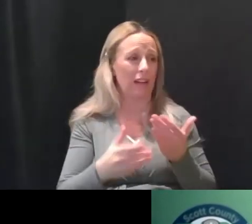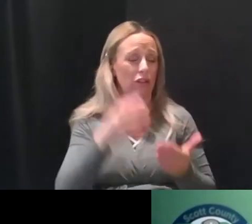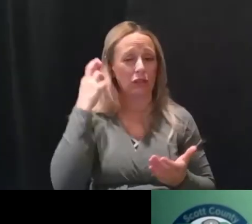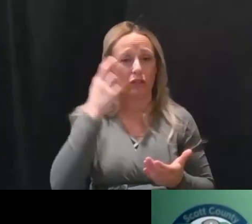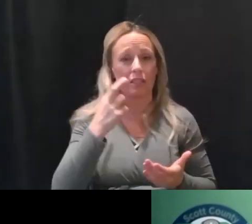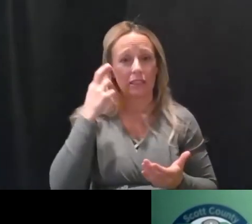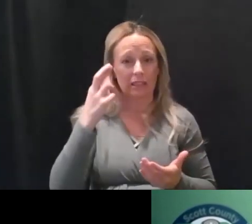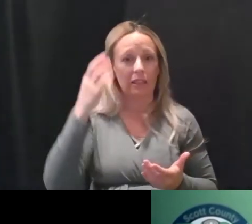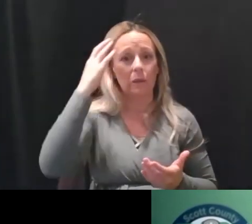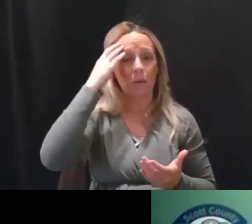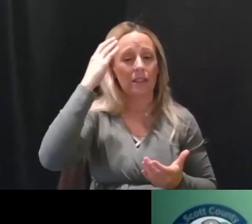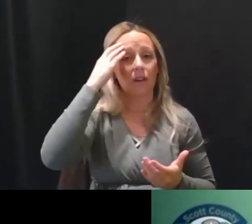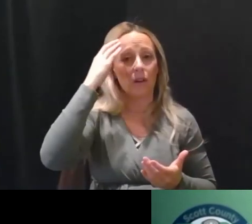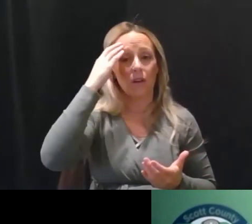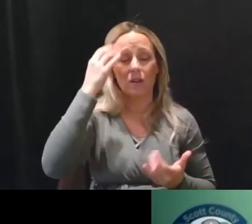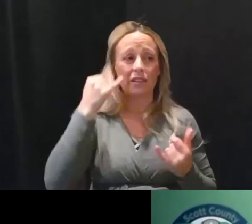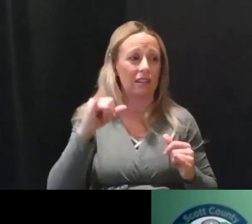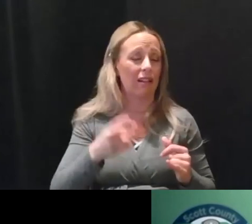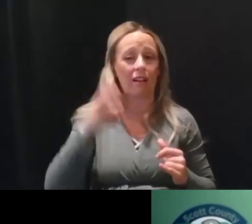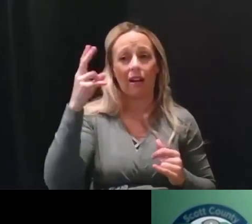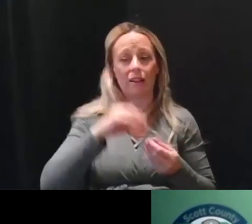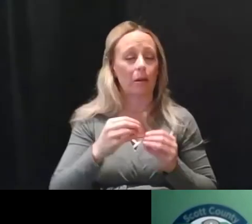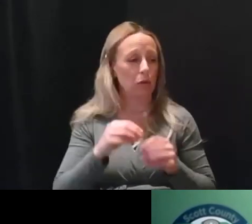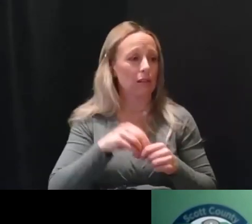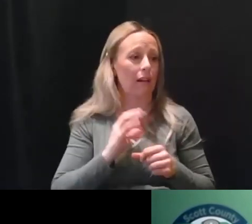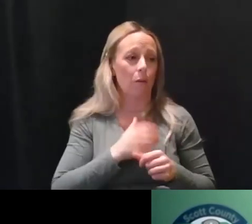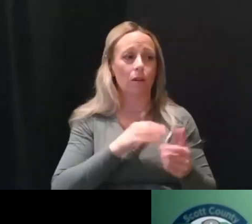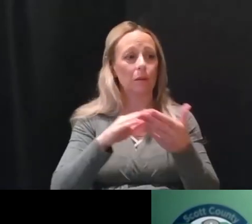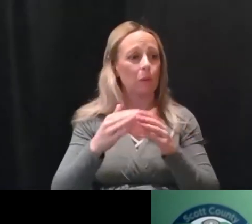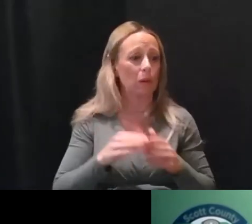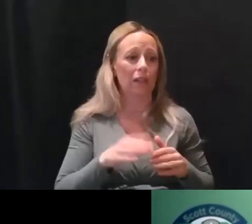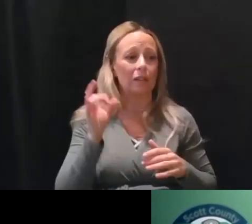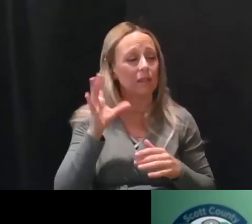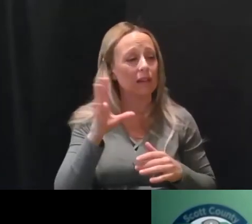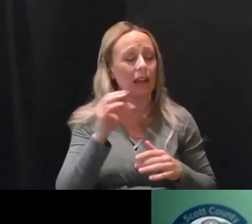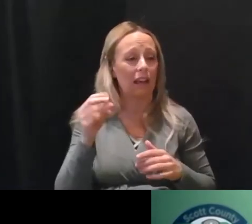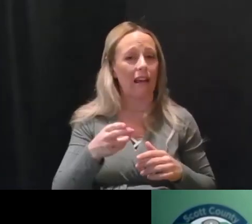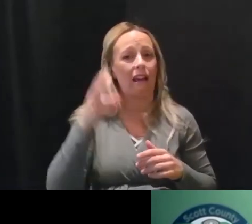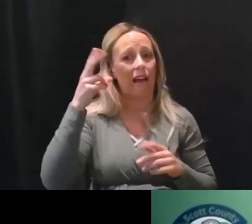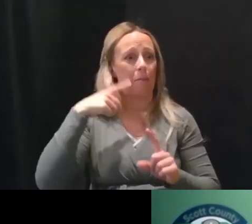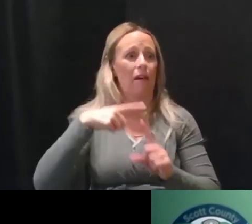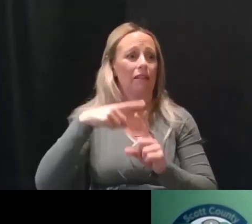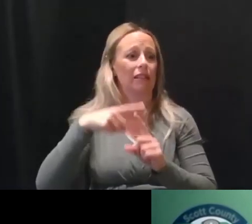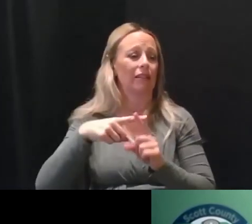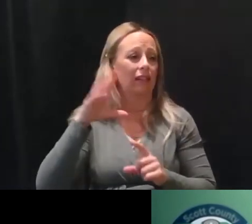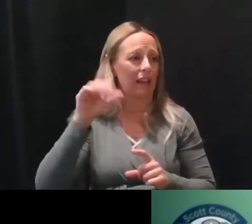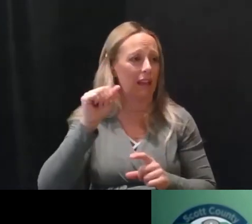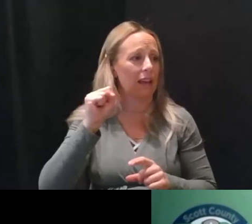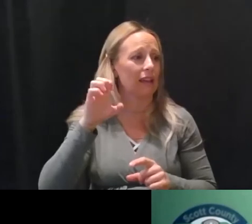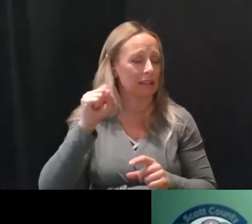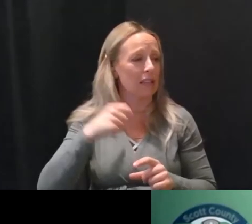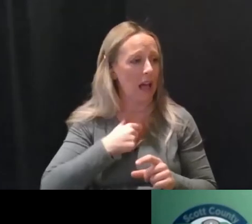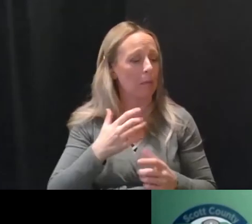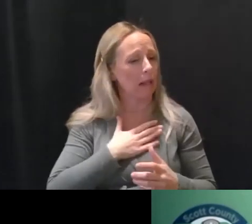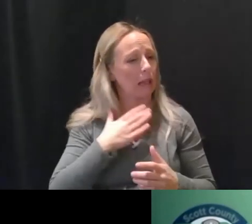that there are still high numbers in our community and a high positivity rate. So I'm glad that people are taking